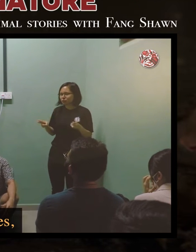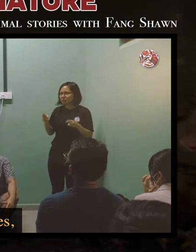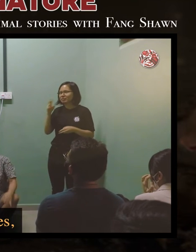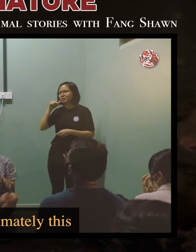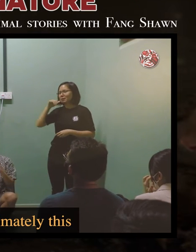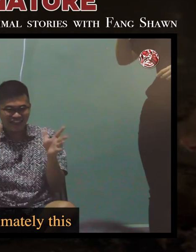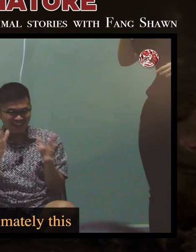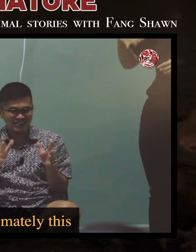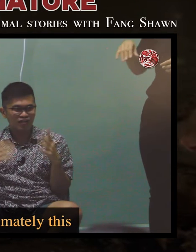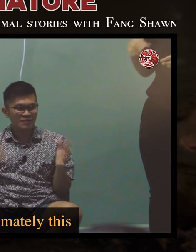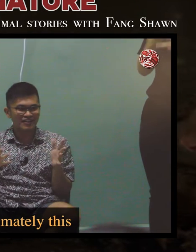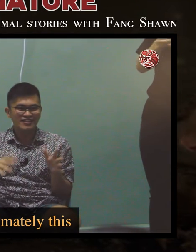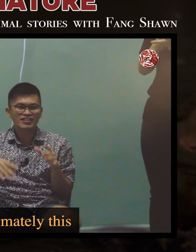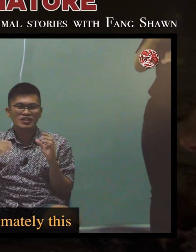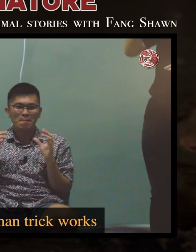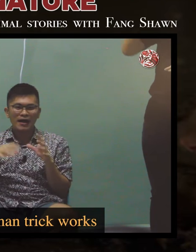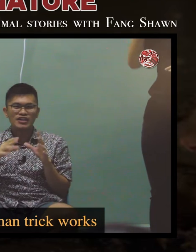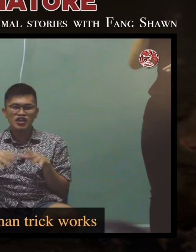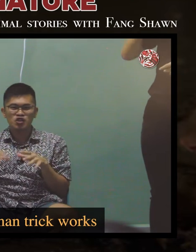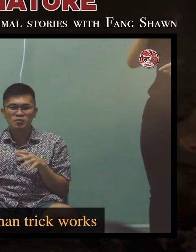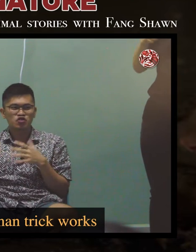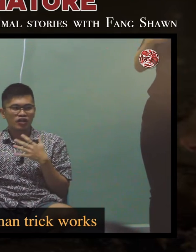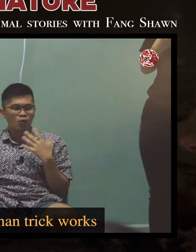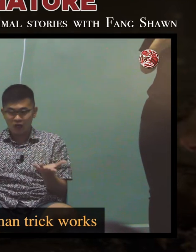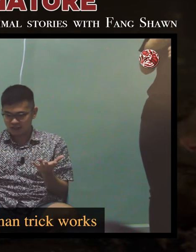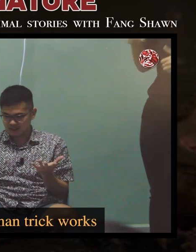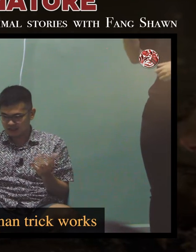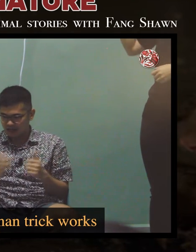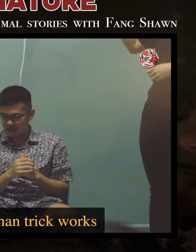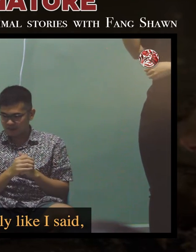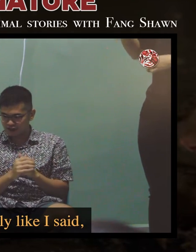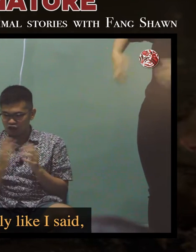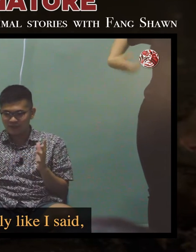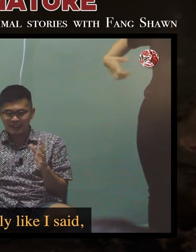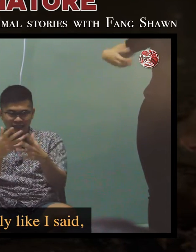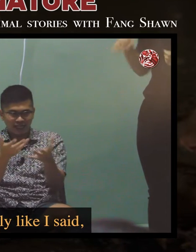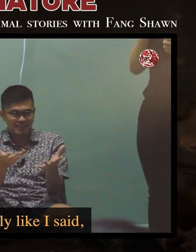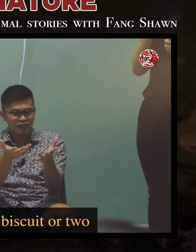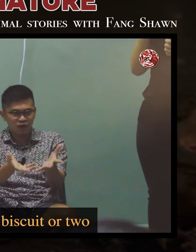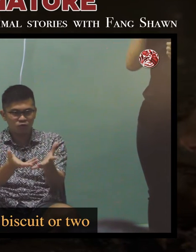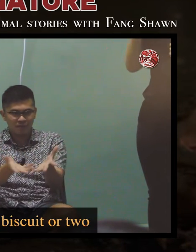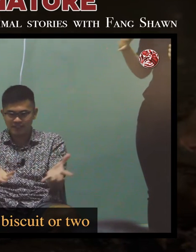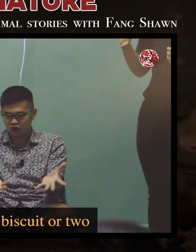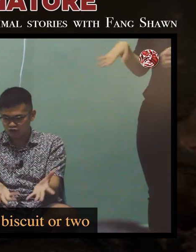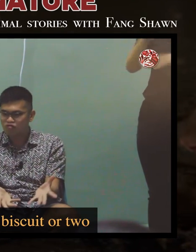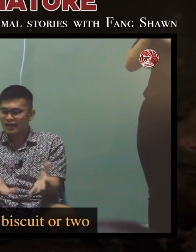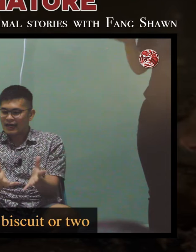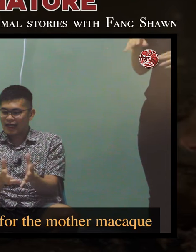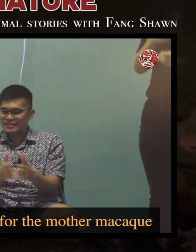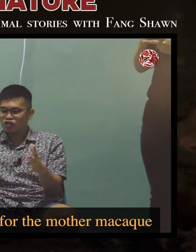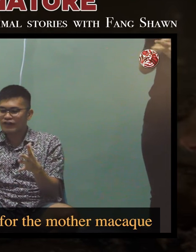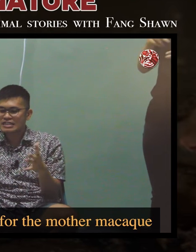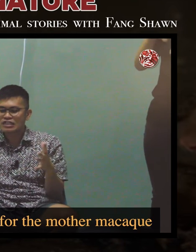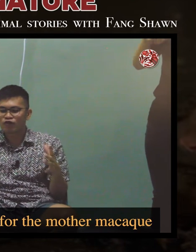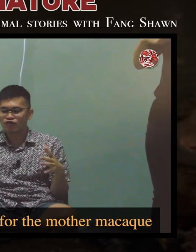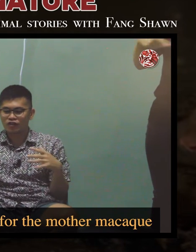funny, but yes, the thing is, ultimately, this monkey chase human trick works. Because ultimately, like I said, they dropped one biscuit or two, and